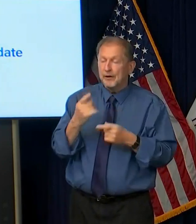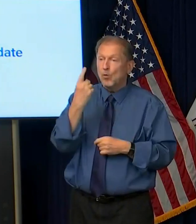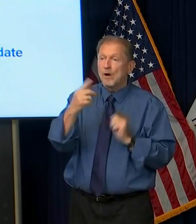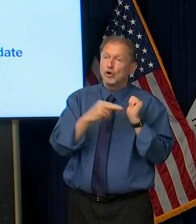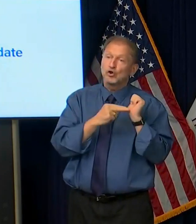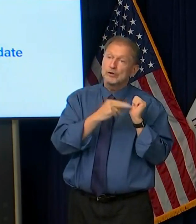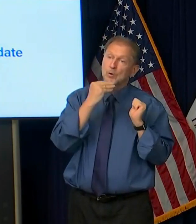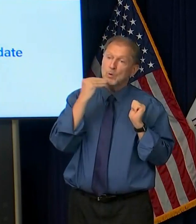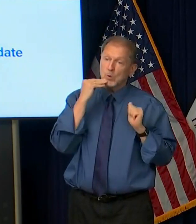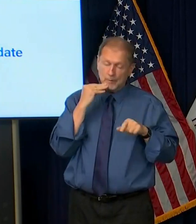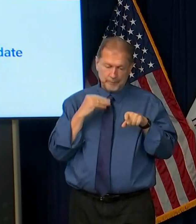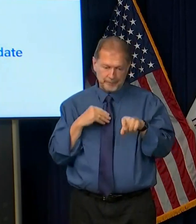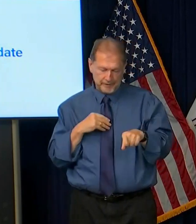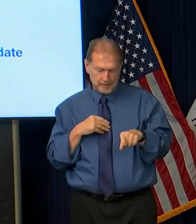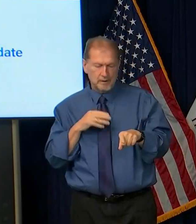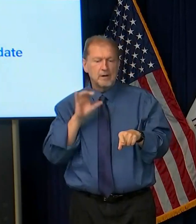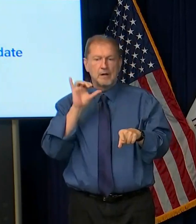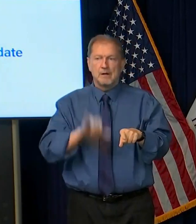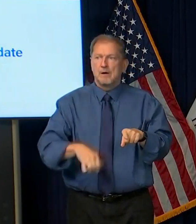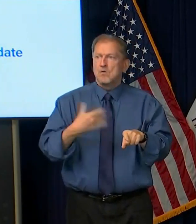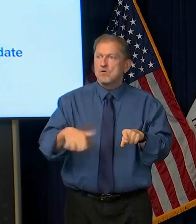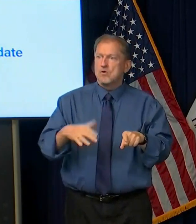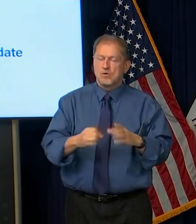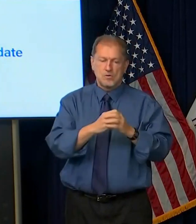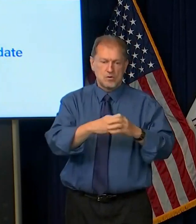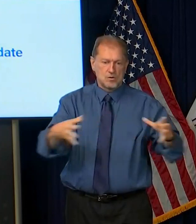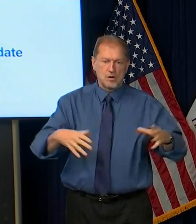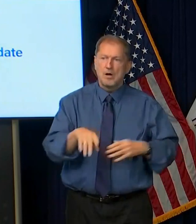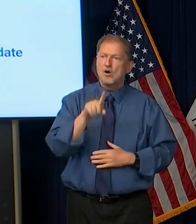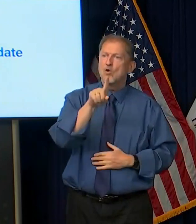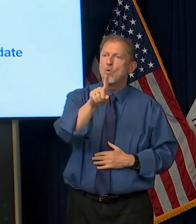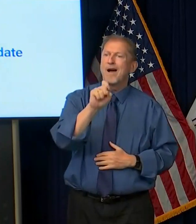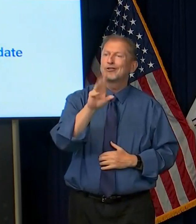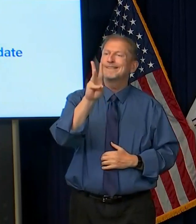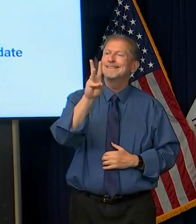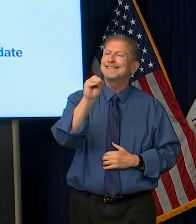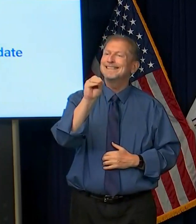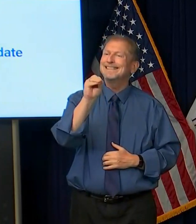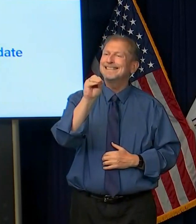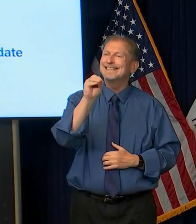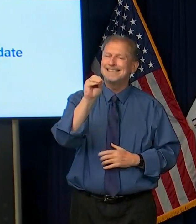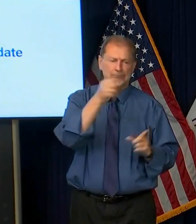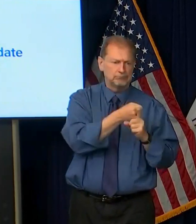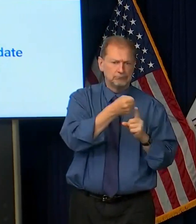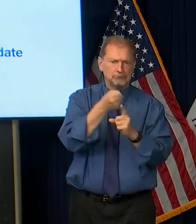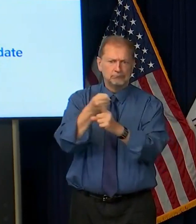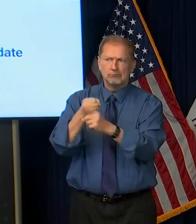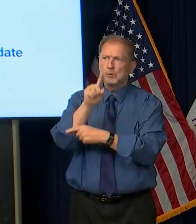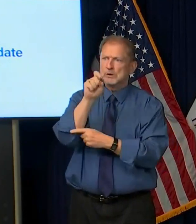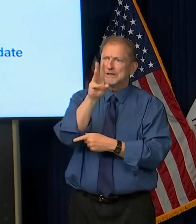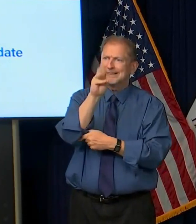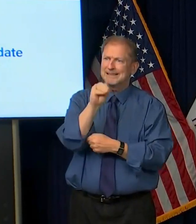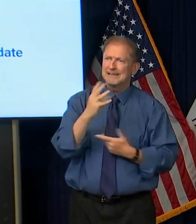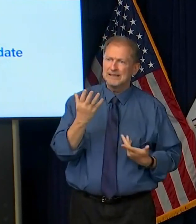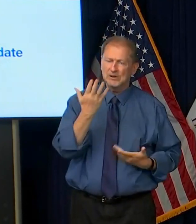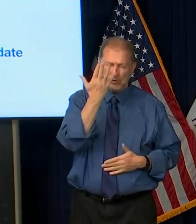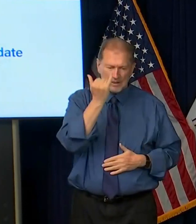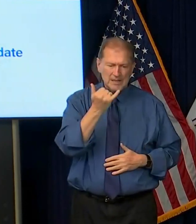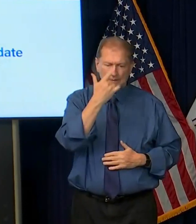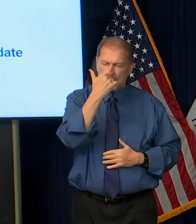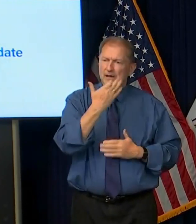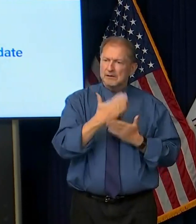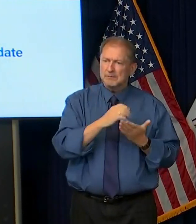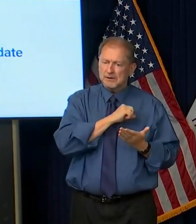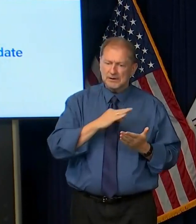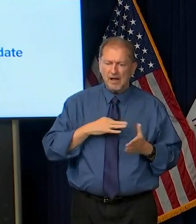we have identified over 160 new cases because of some of that complacency